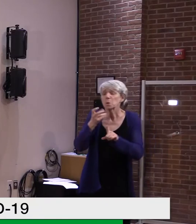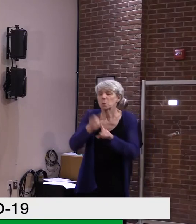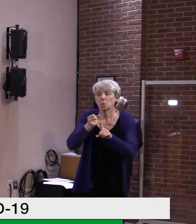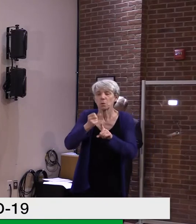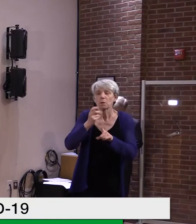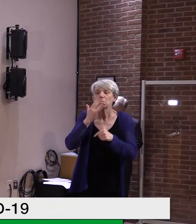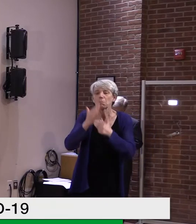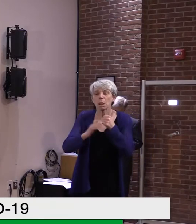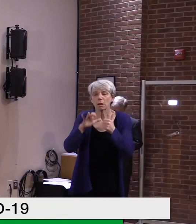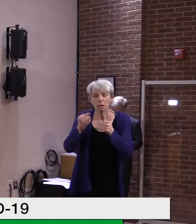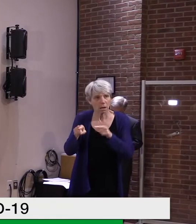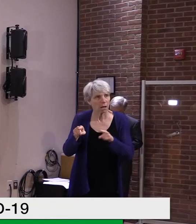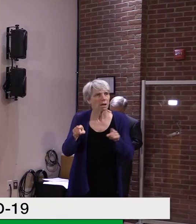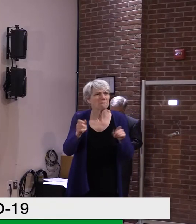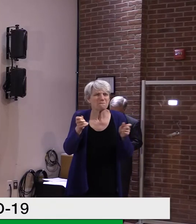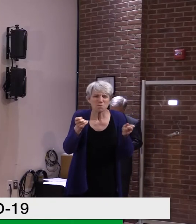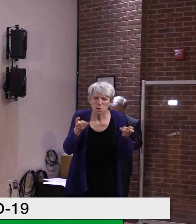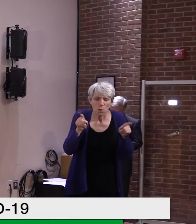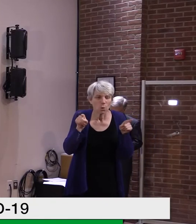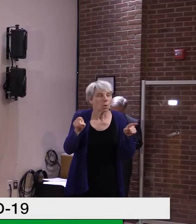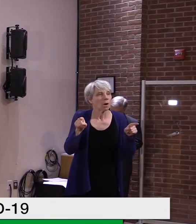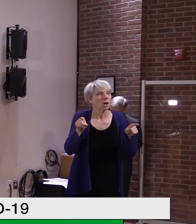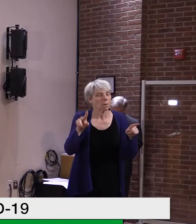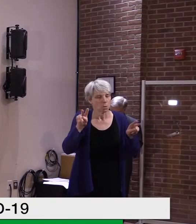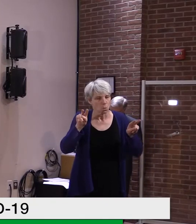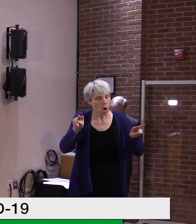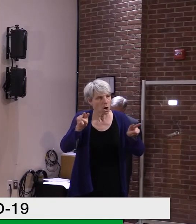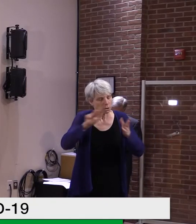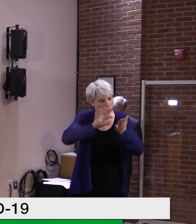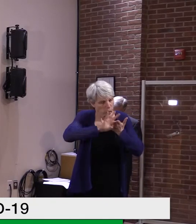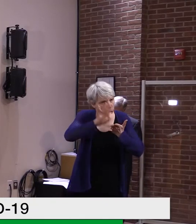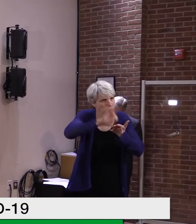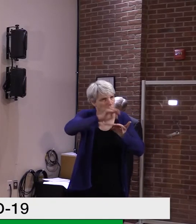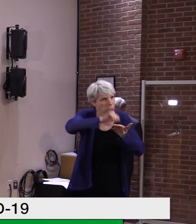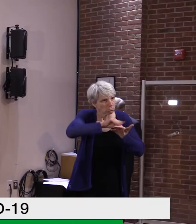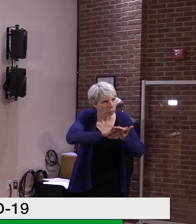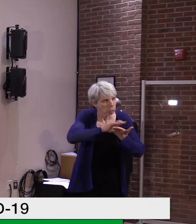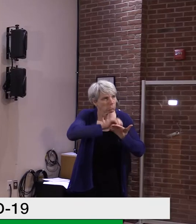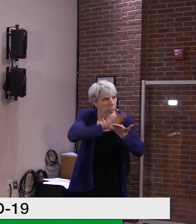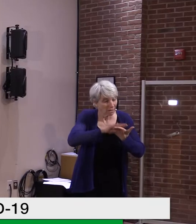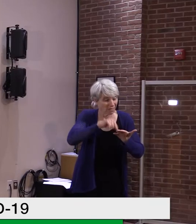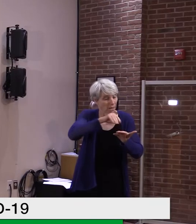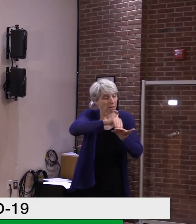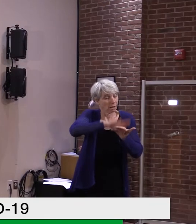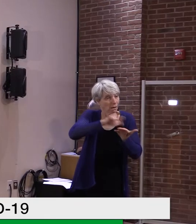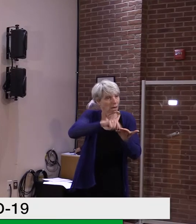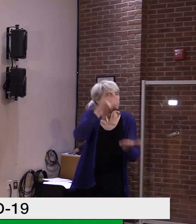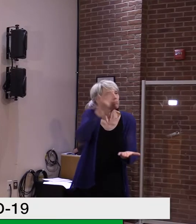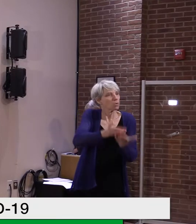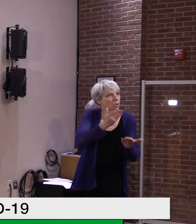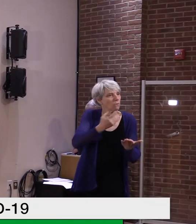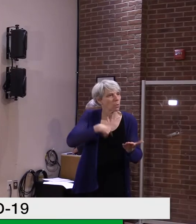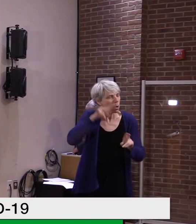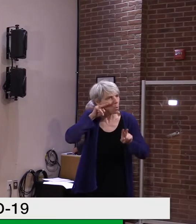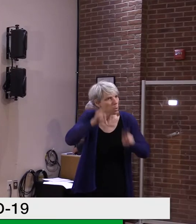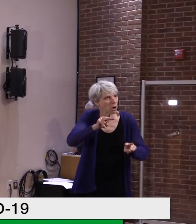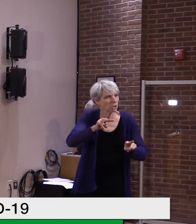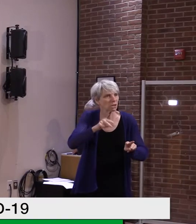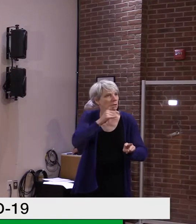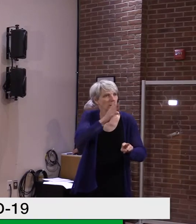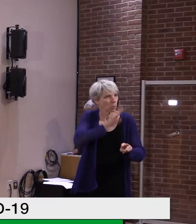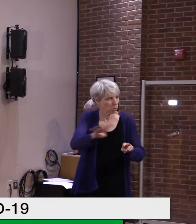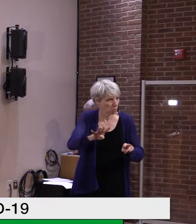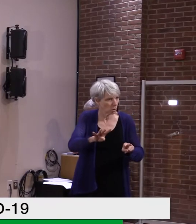We have a vaccine adverse event reporting system which is a treasure trove of